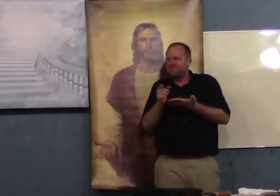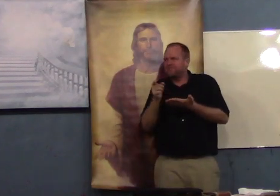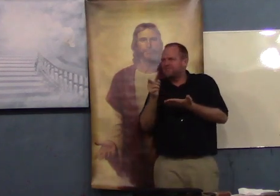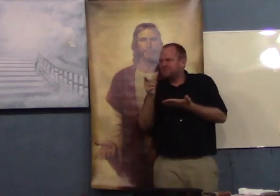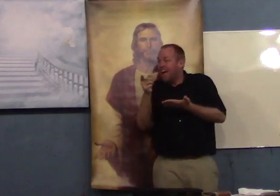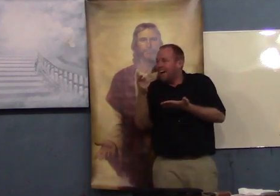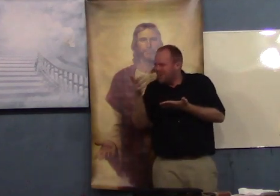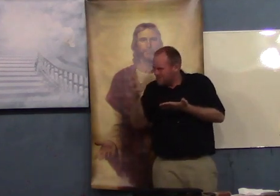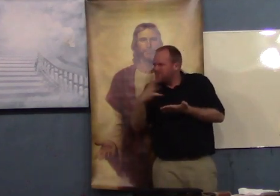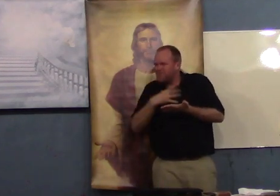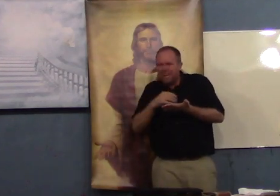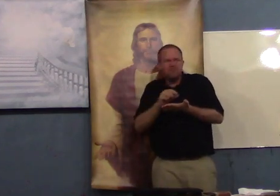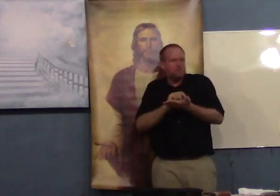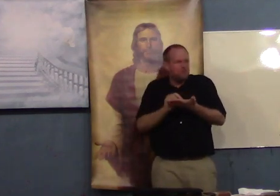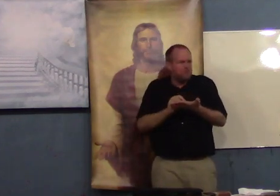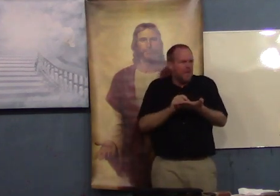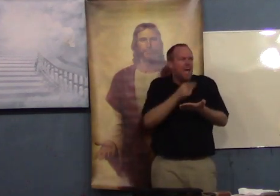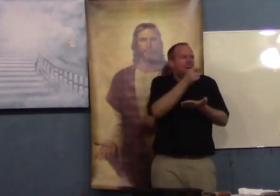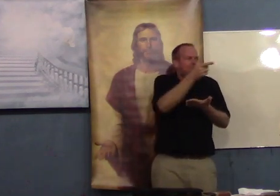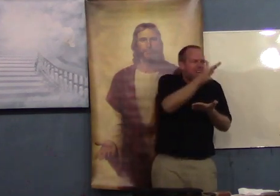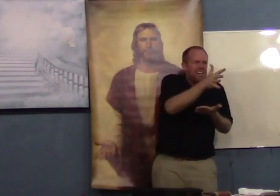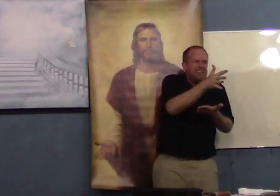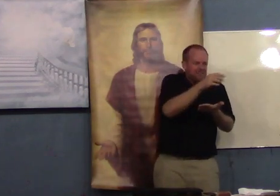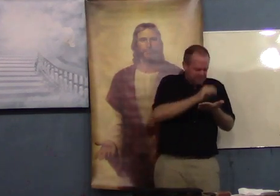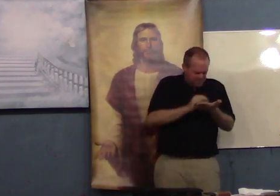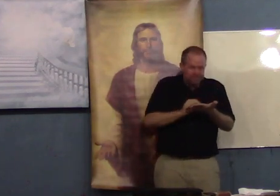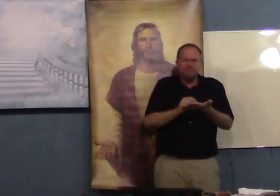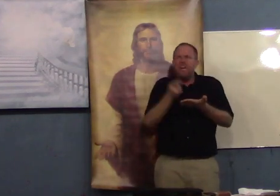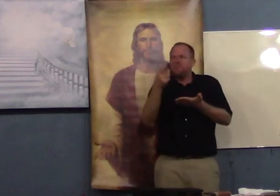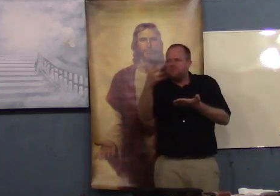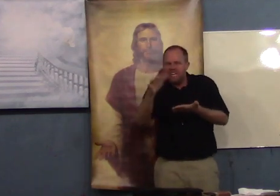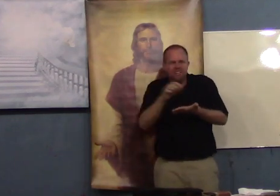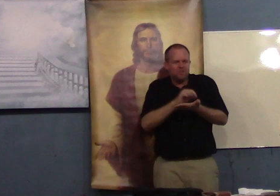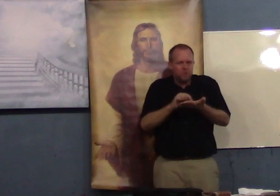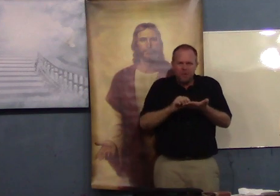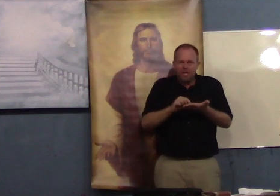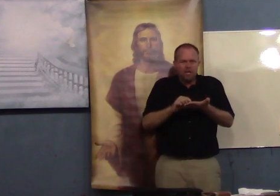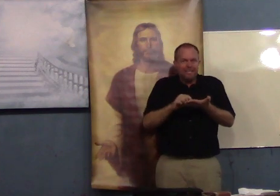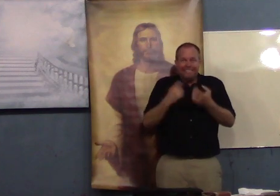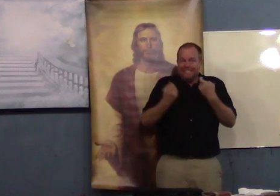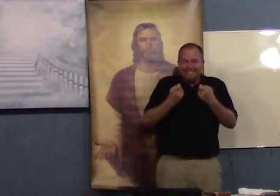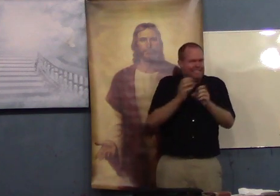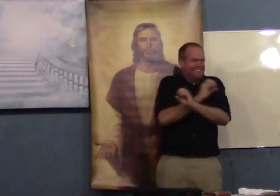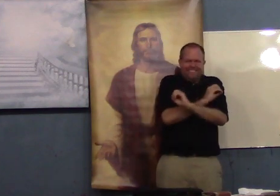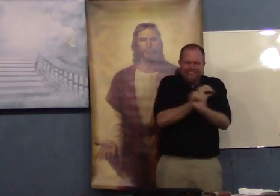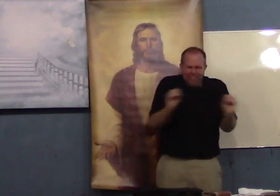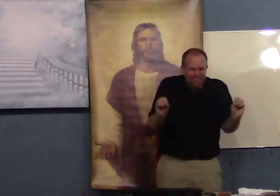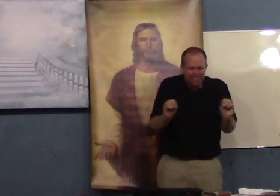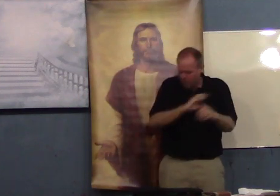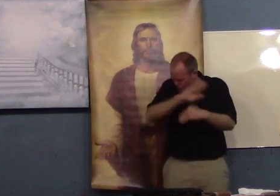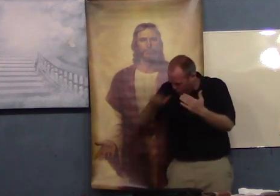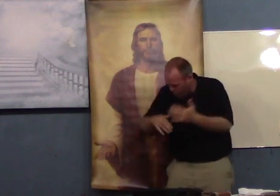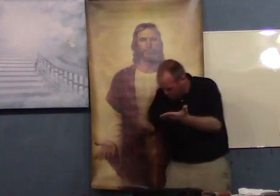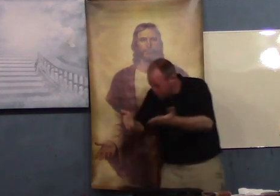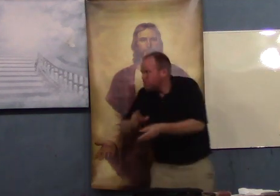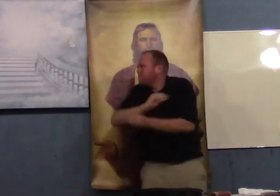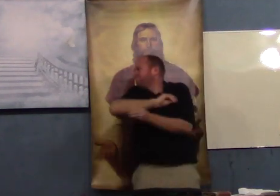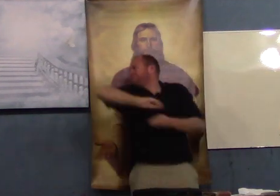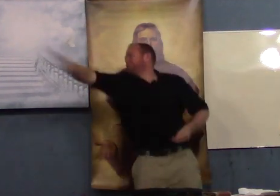when Jesus sees that you have repented, he writes down your name. He sees a person that repents, there's no sin,